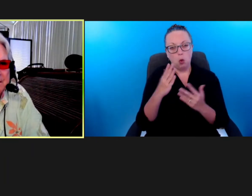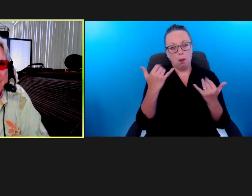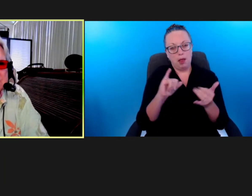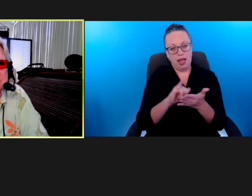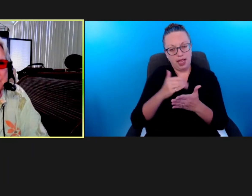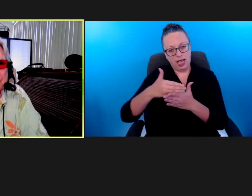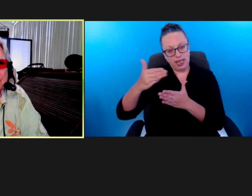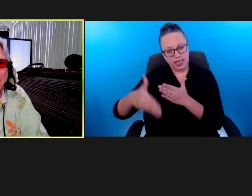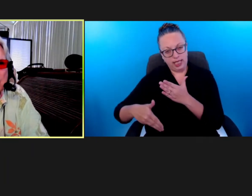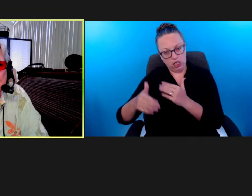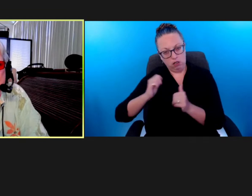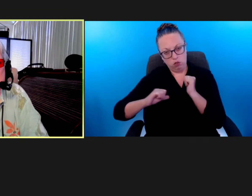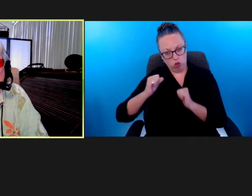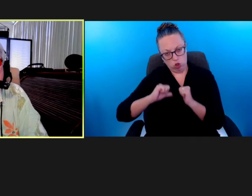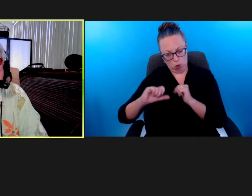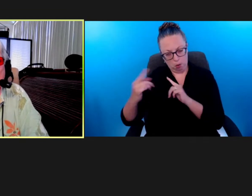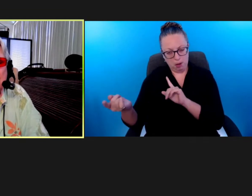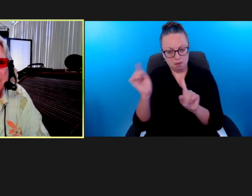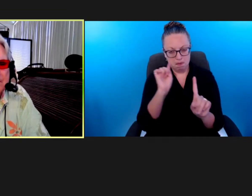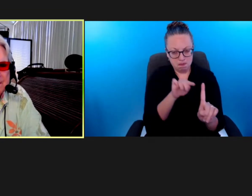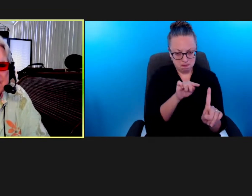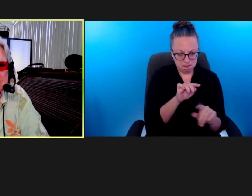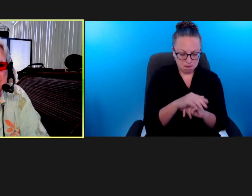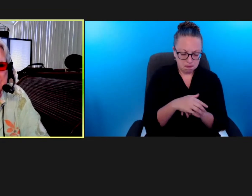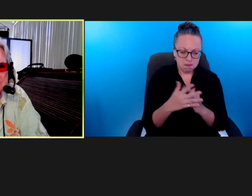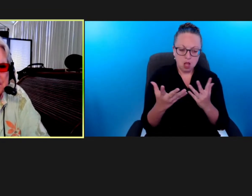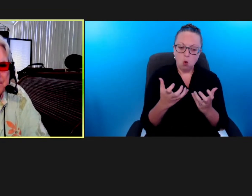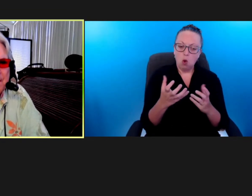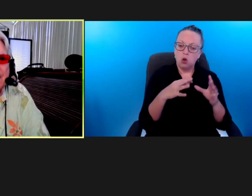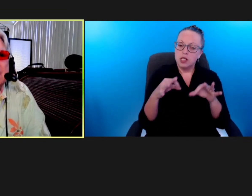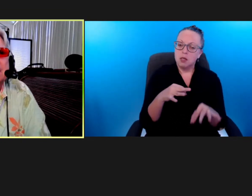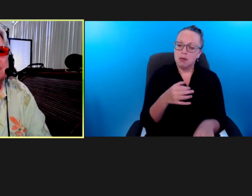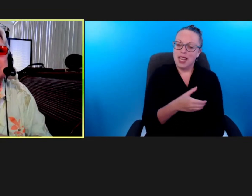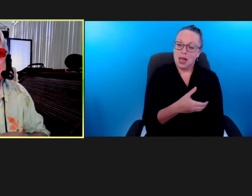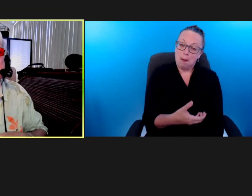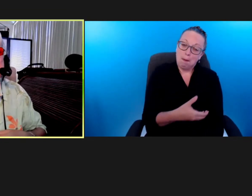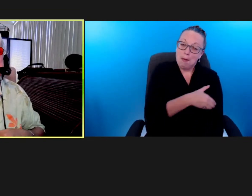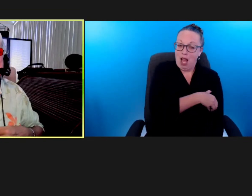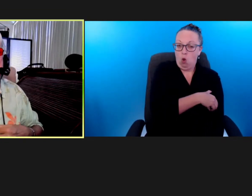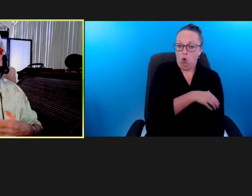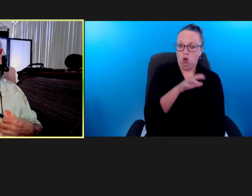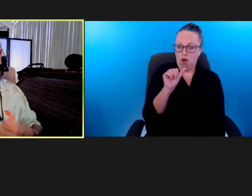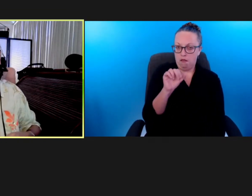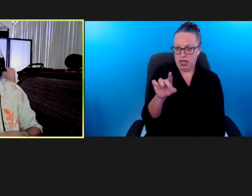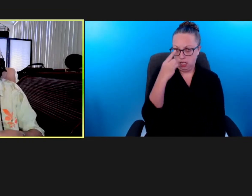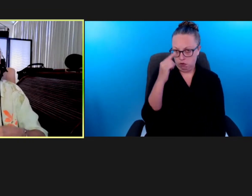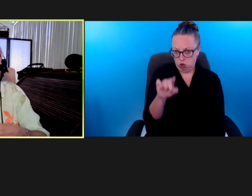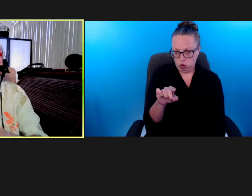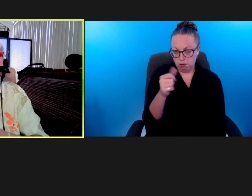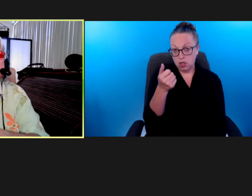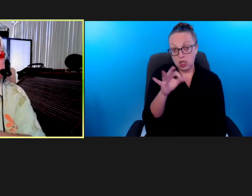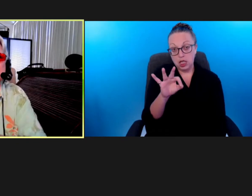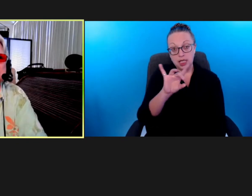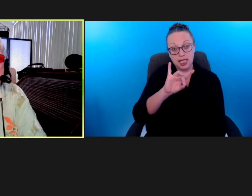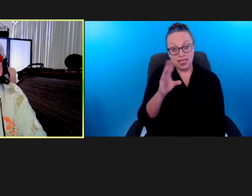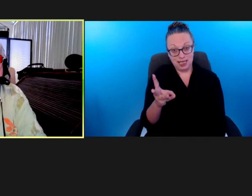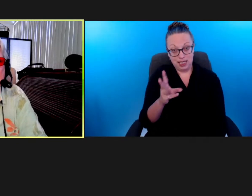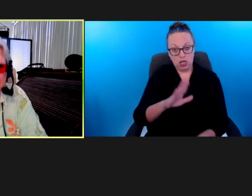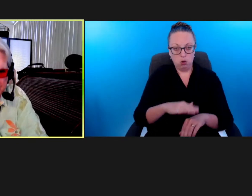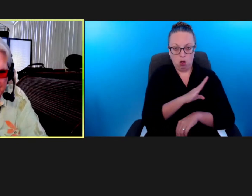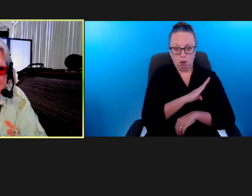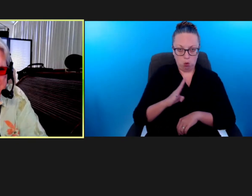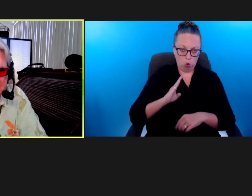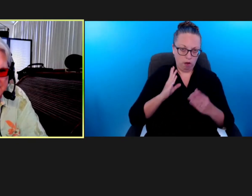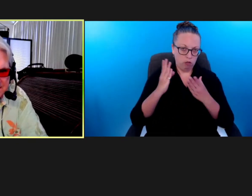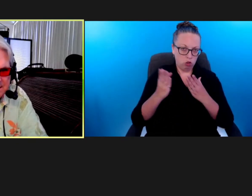I digress. I want to explain the power of AD to you. In 1986, I was on the board of Services for